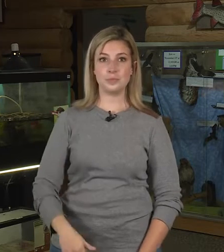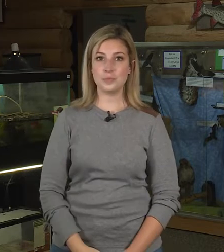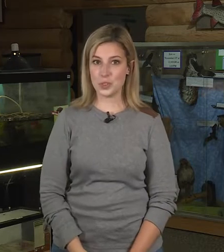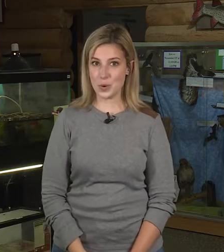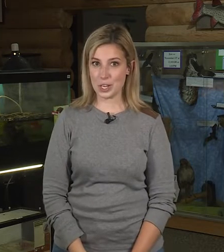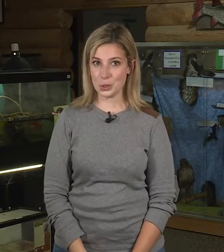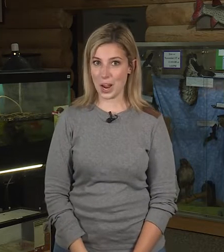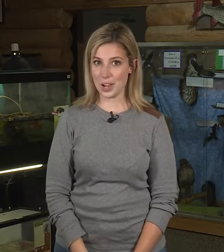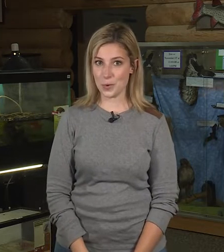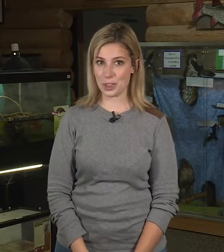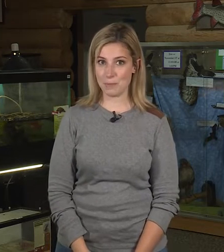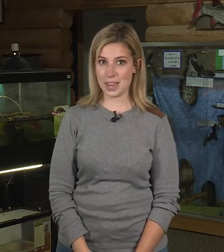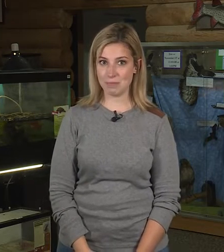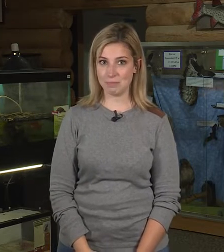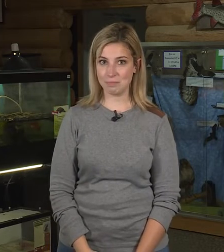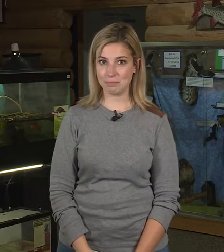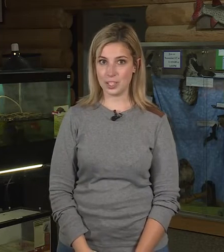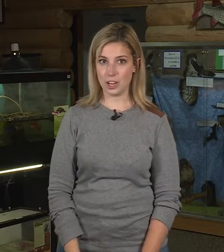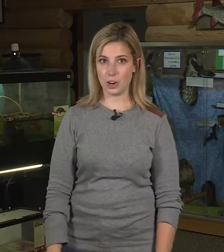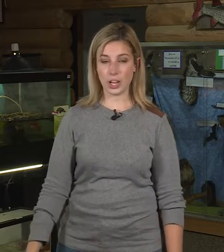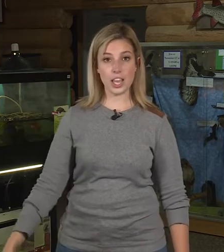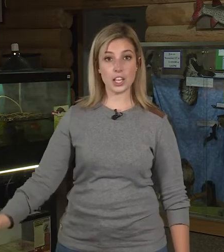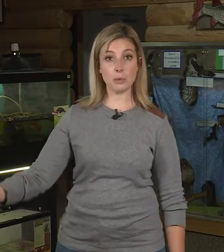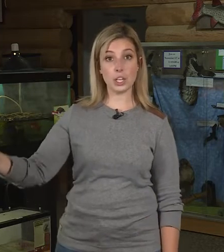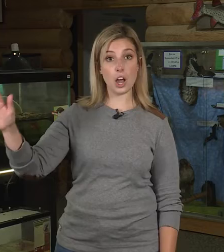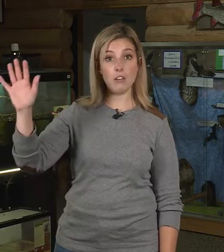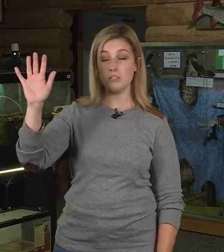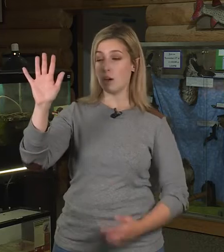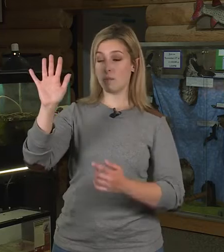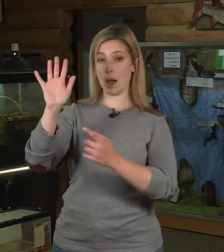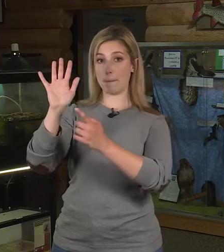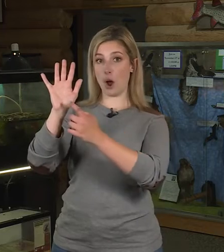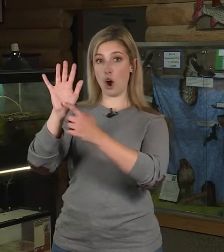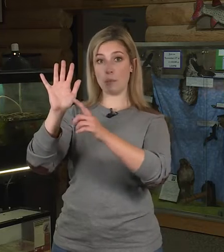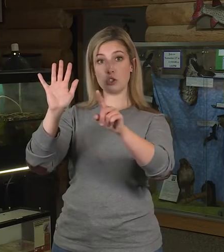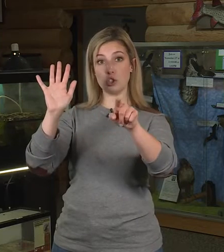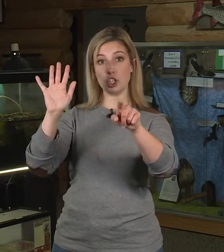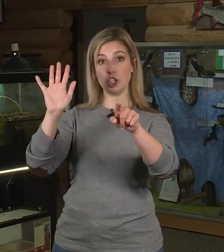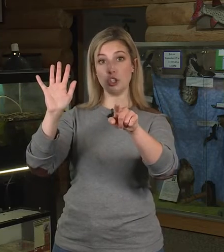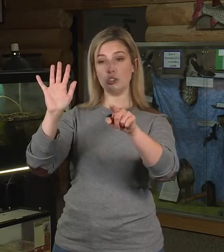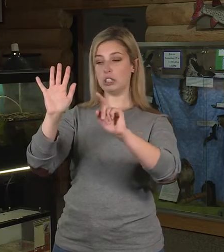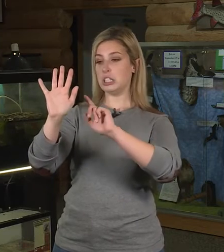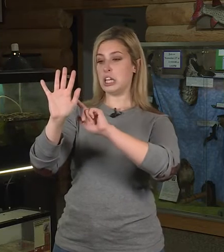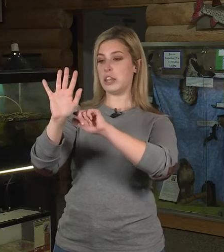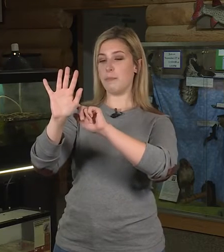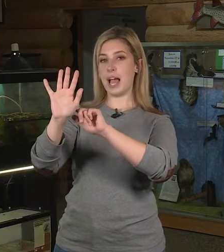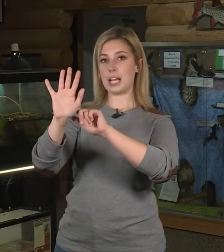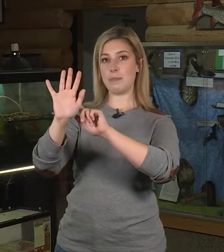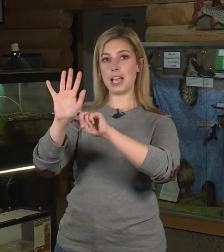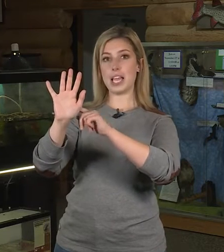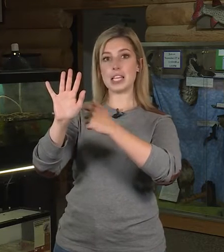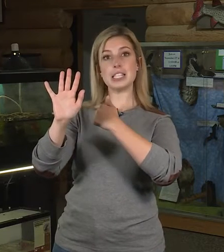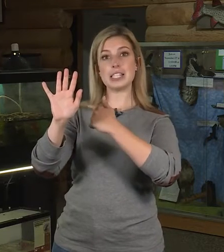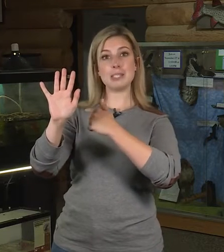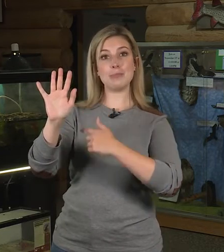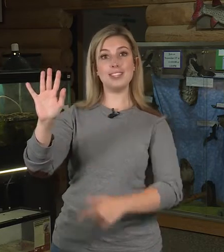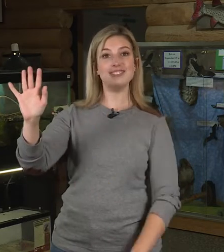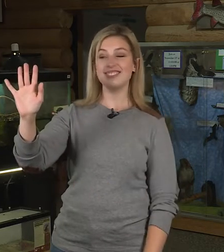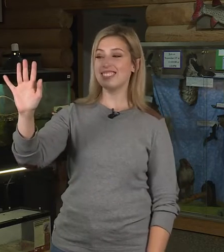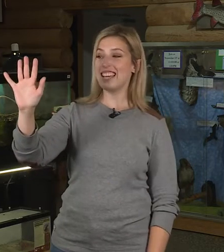Do you want to try it with me? Okay, here we go. My palm is to you, and the back of my hand is to me. And